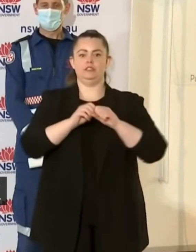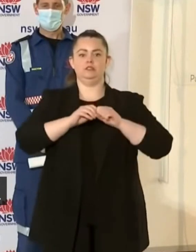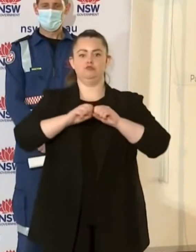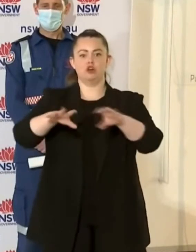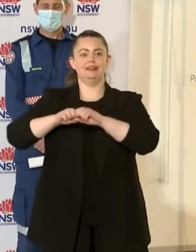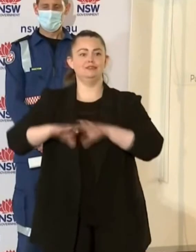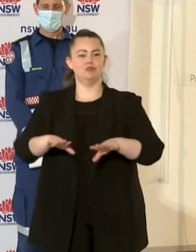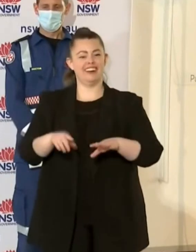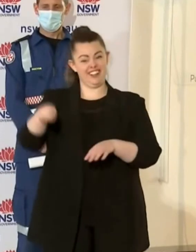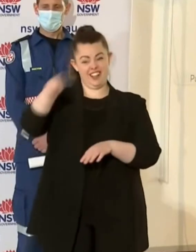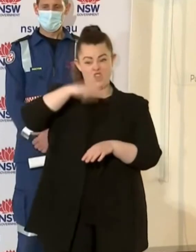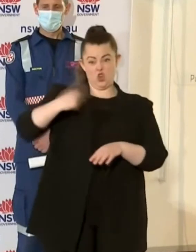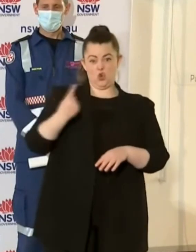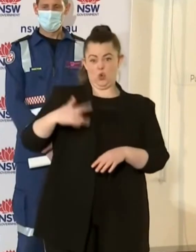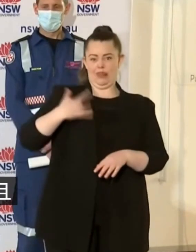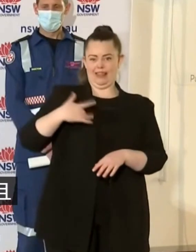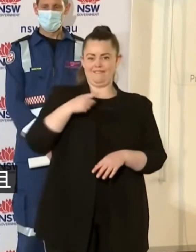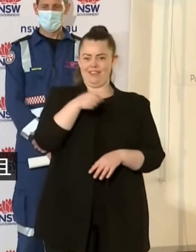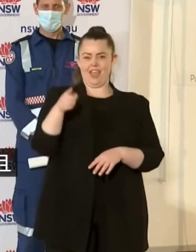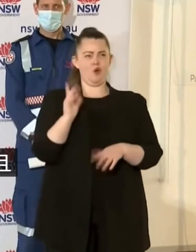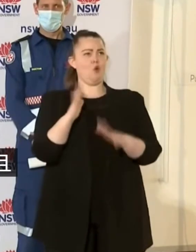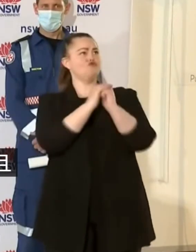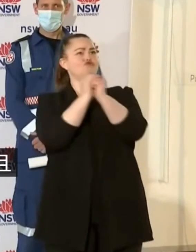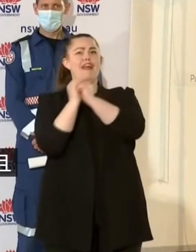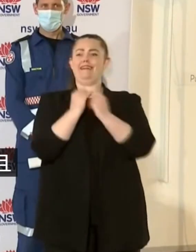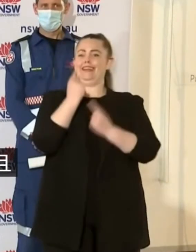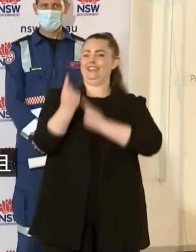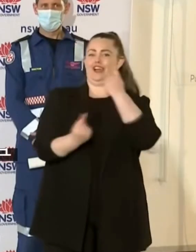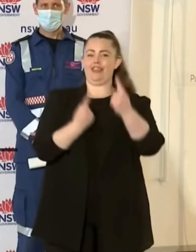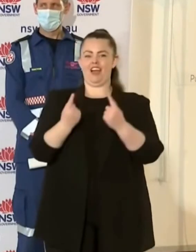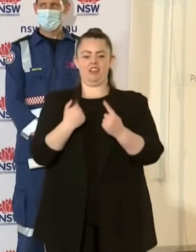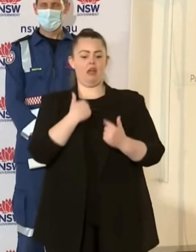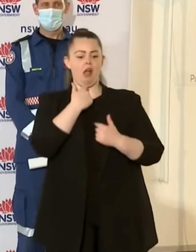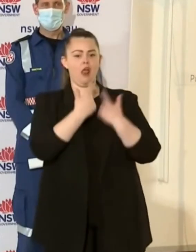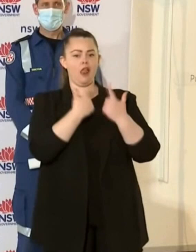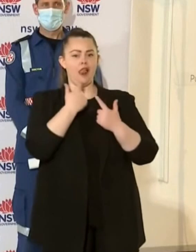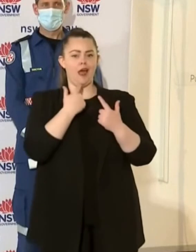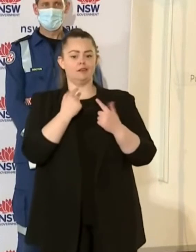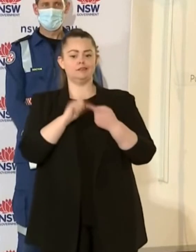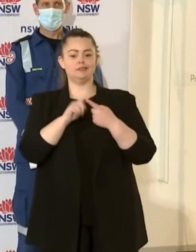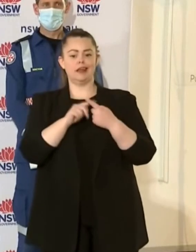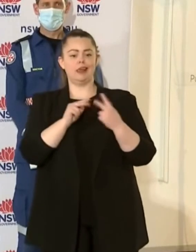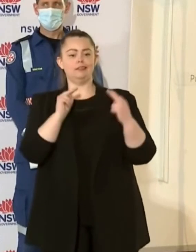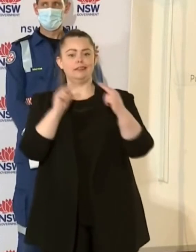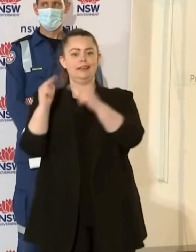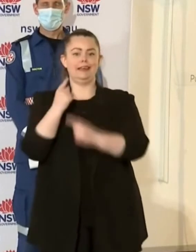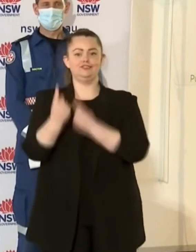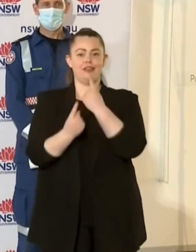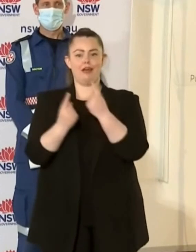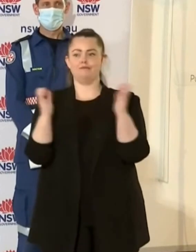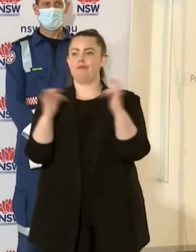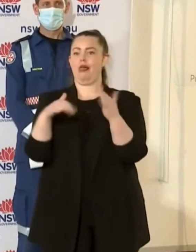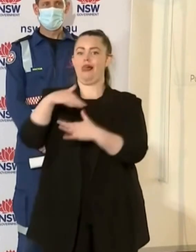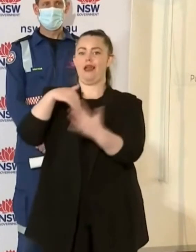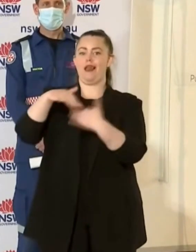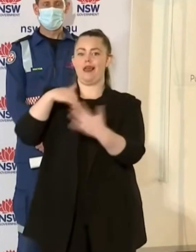moving freely among apartments, and there's been concern of transmission within that building. So it's now subject to public health